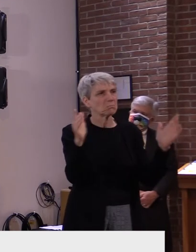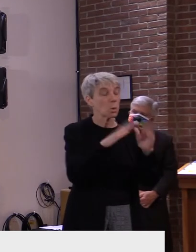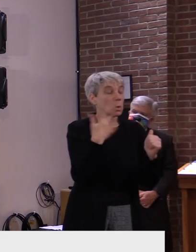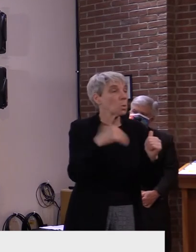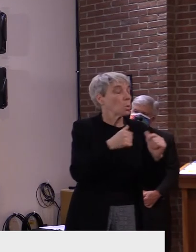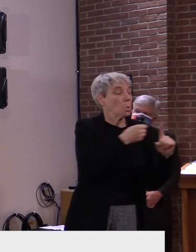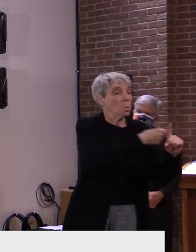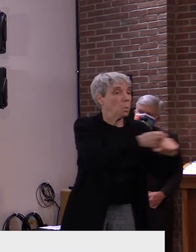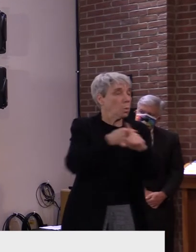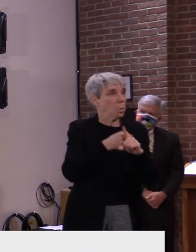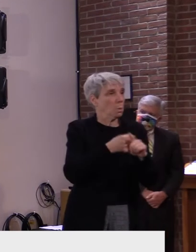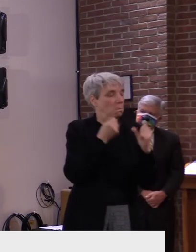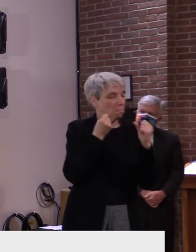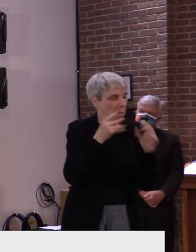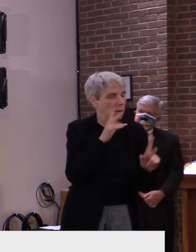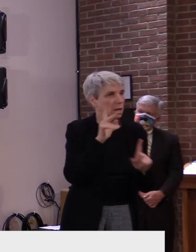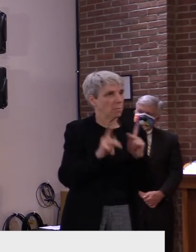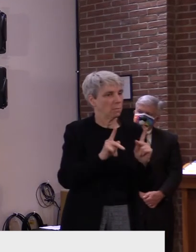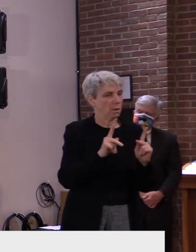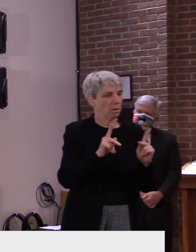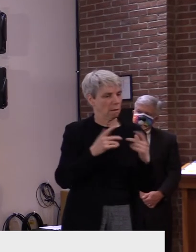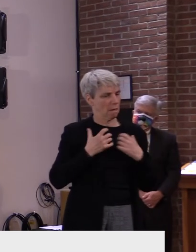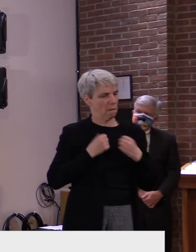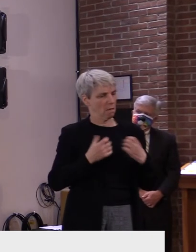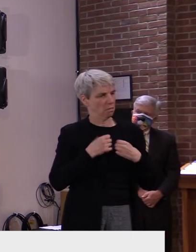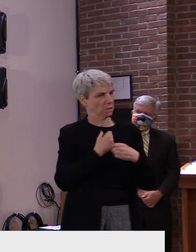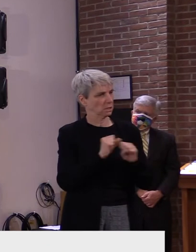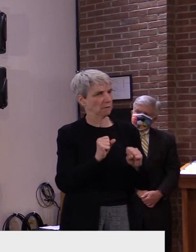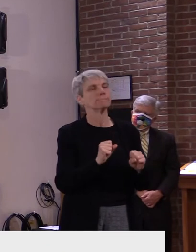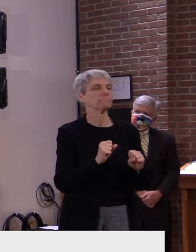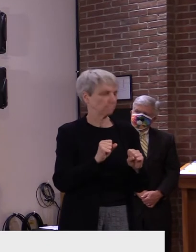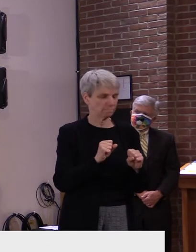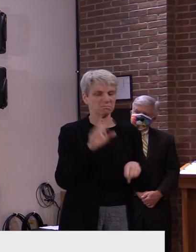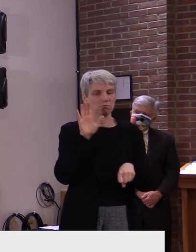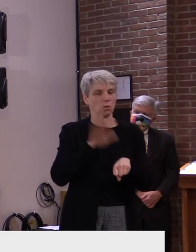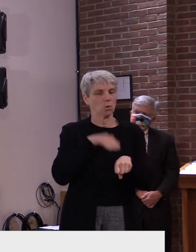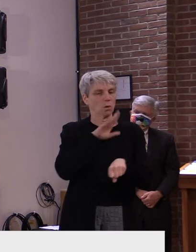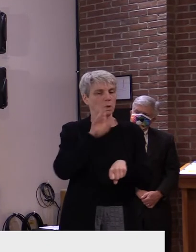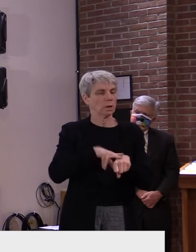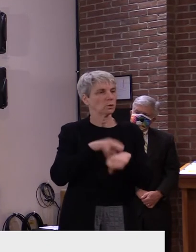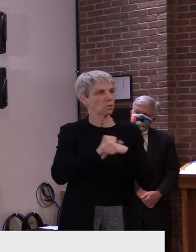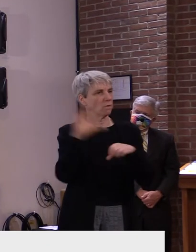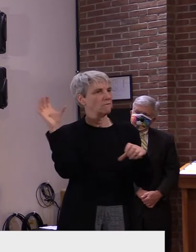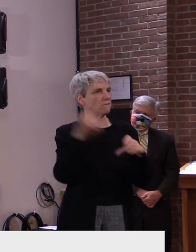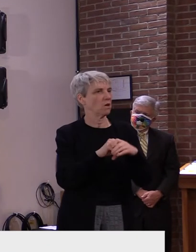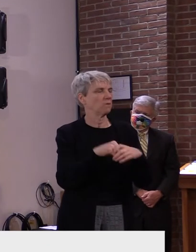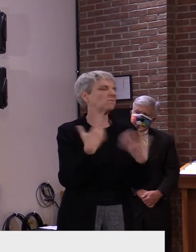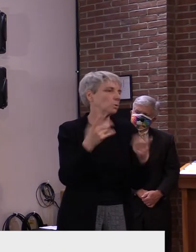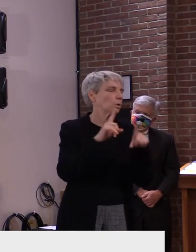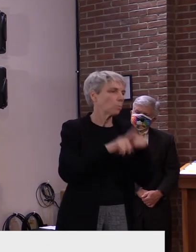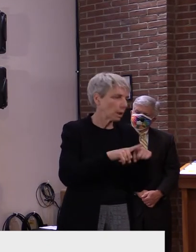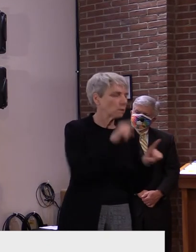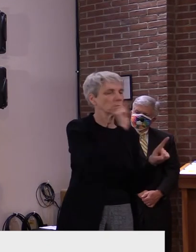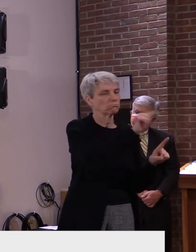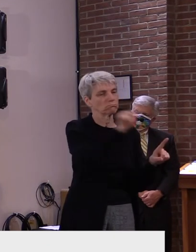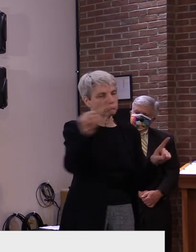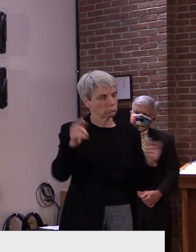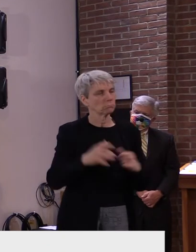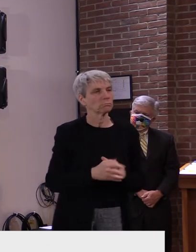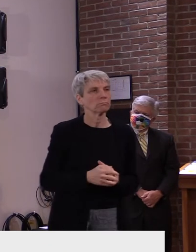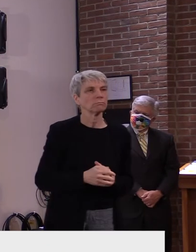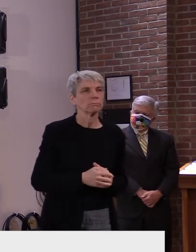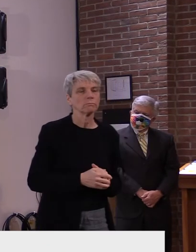vast majority of public health within the state then we would activate so again case-by-case basis